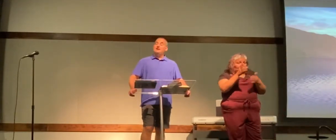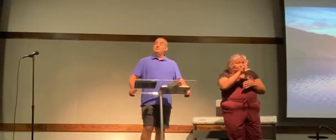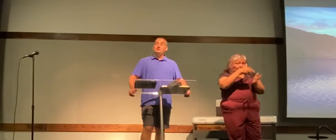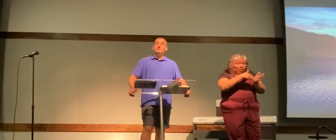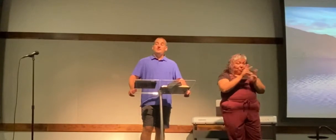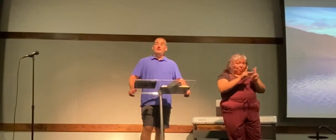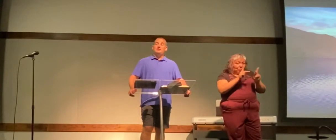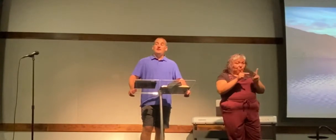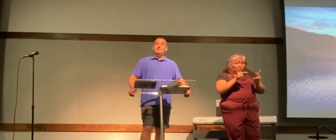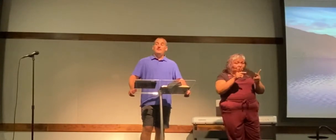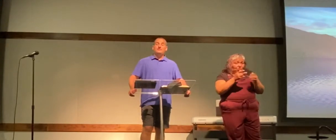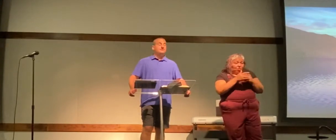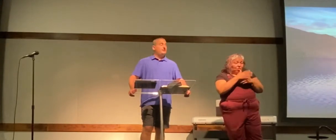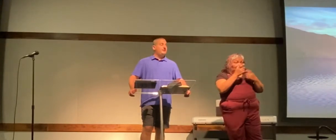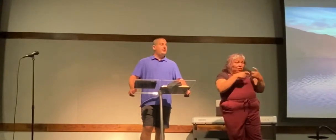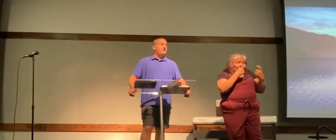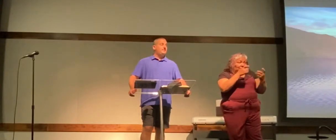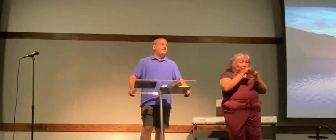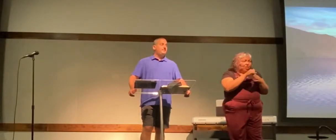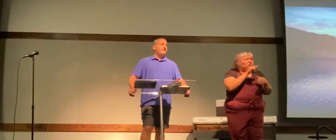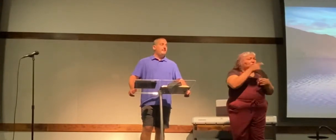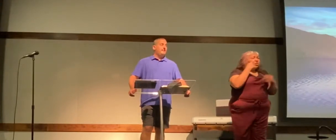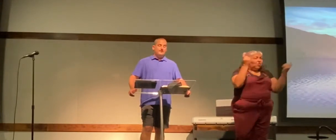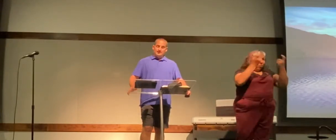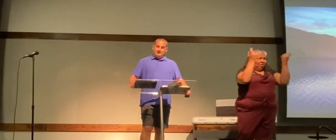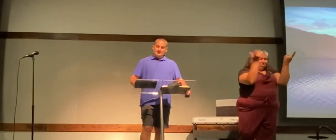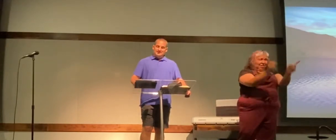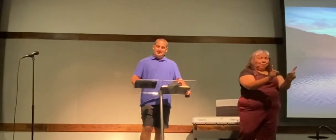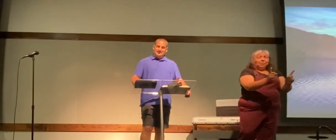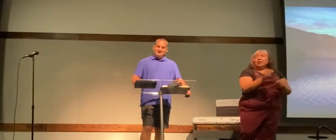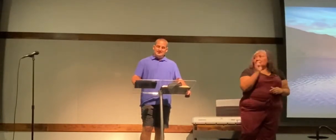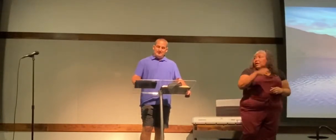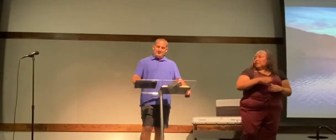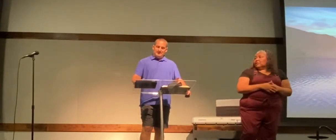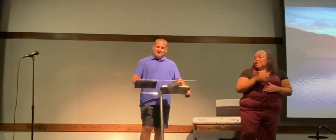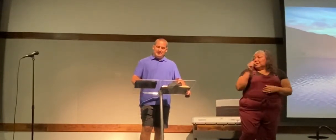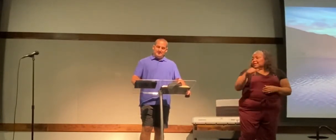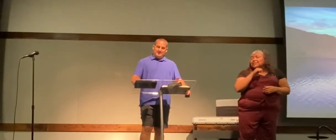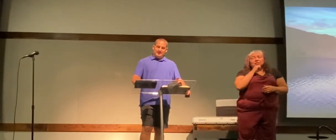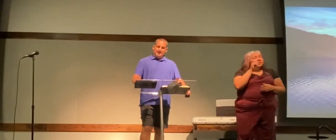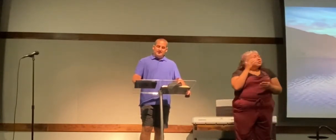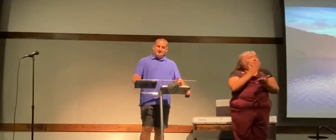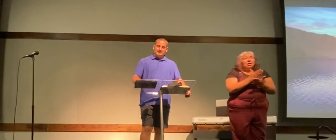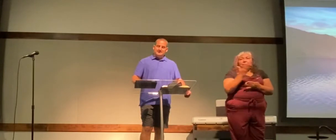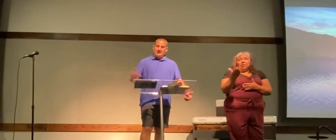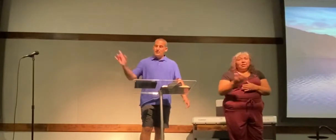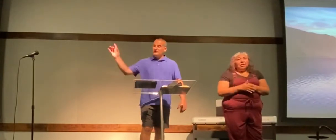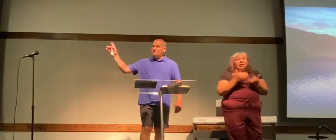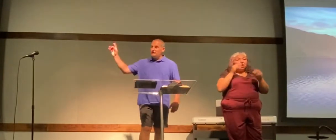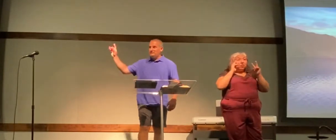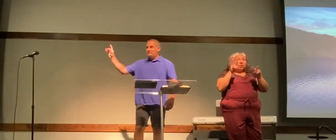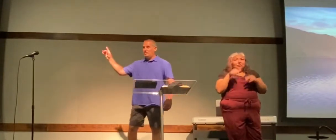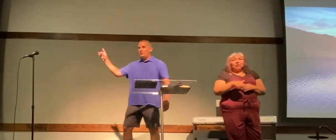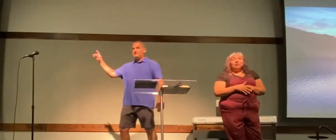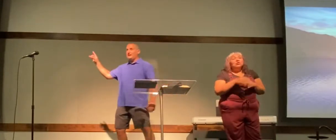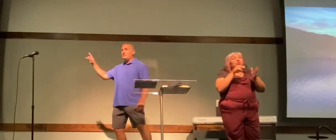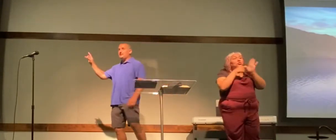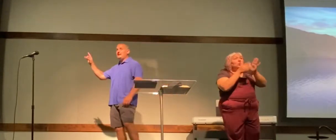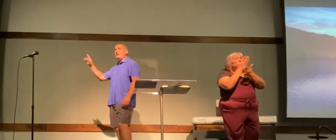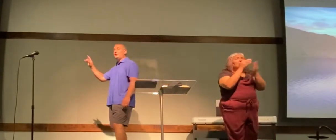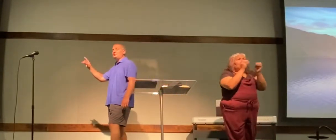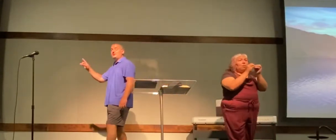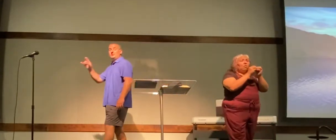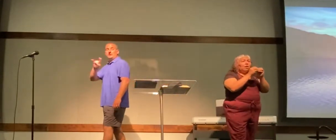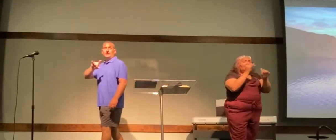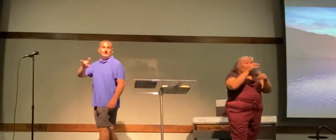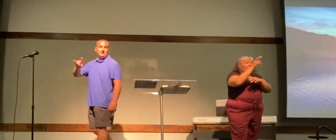life to Christ, would you be thinking that revival is breaking out? Amen. Listen, it didn't stop there, did it? Check this out. I want to show you some more. Listen, I want to take